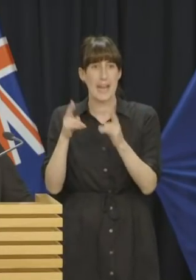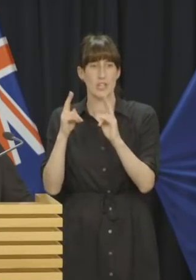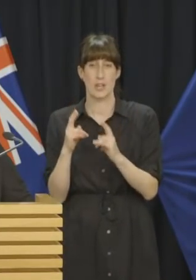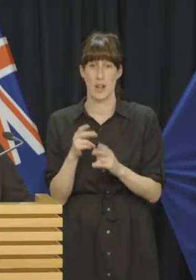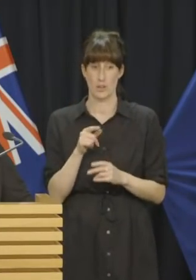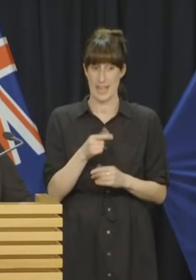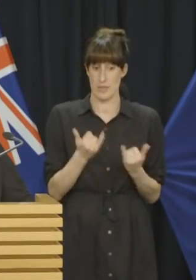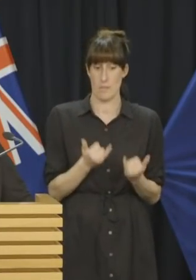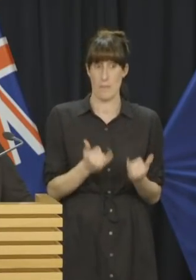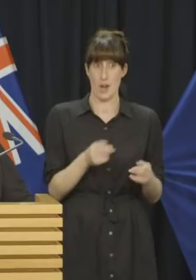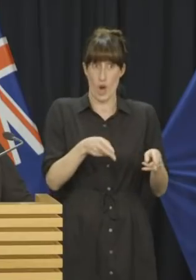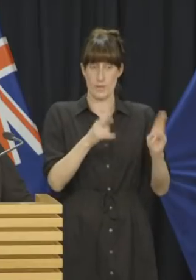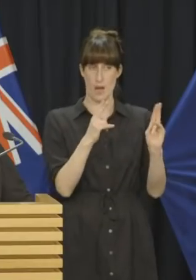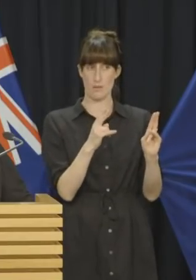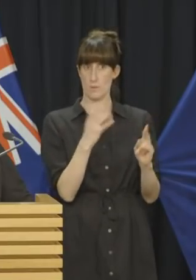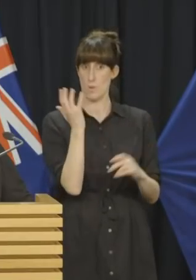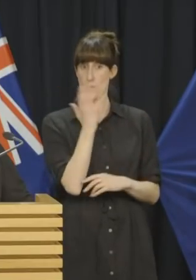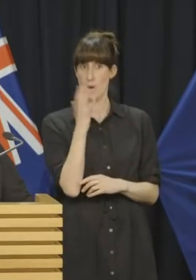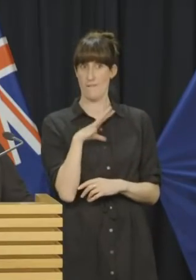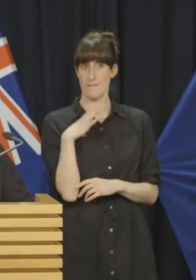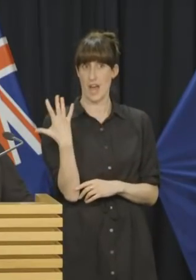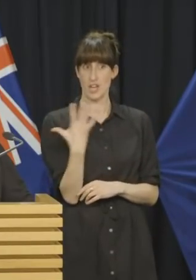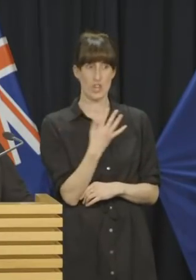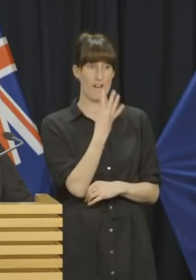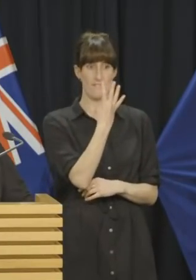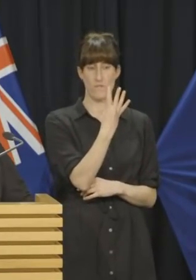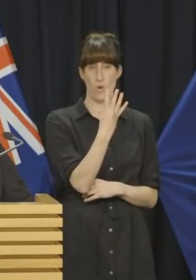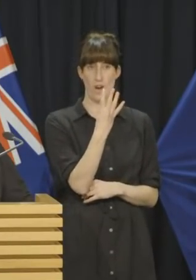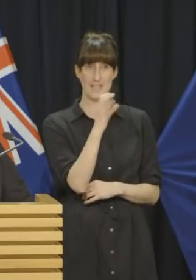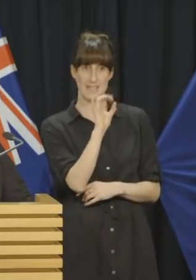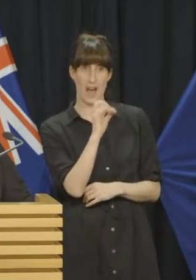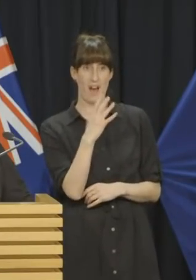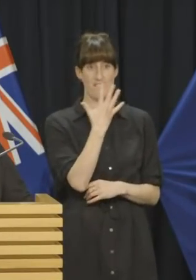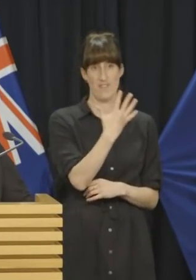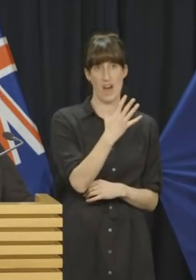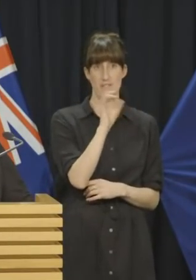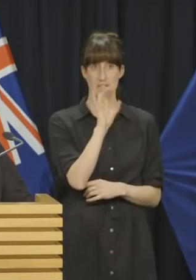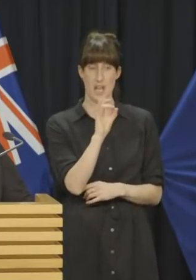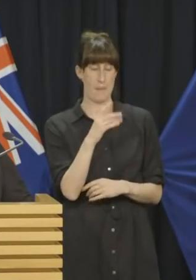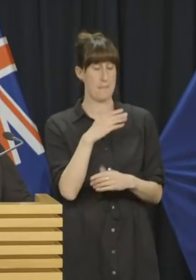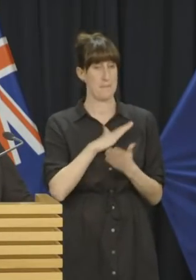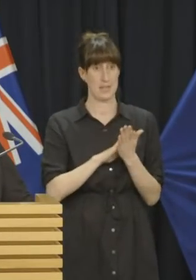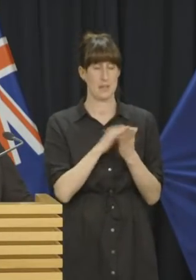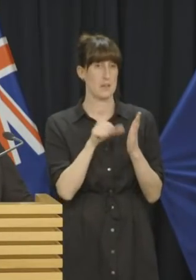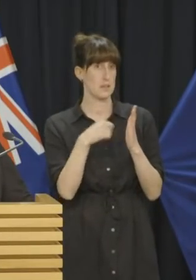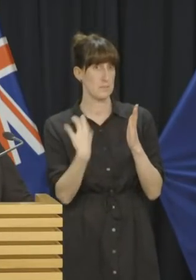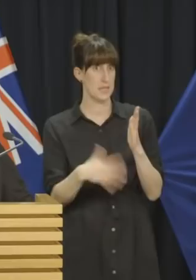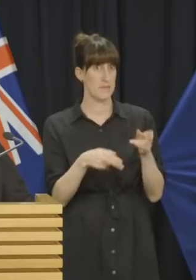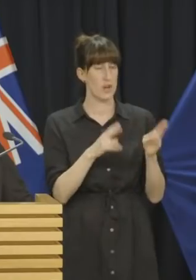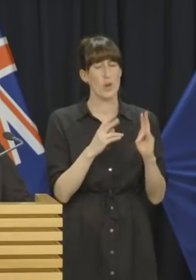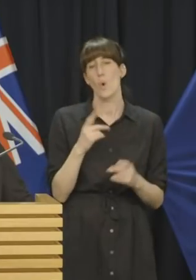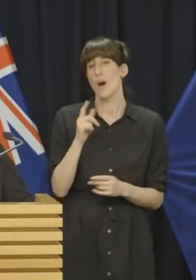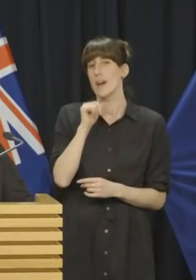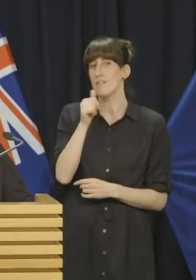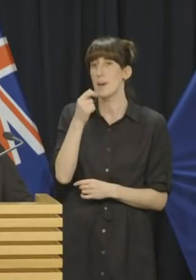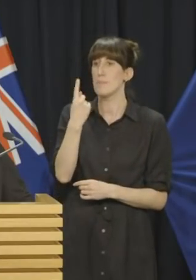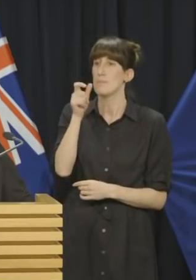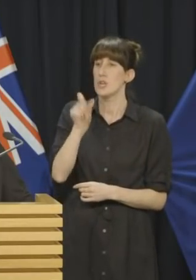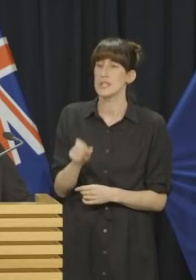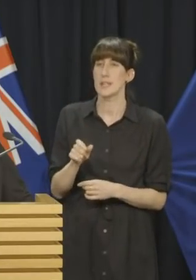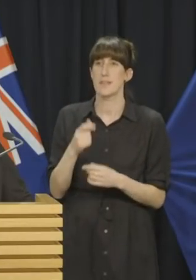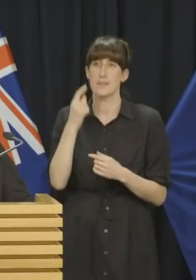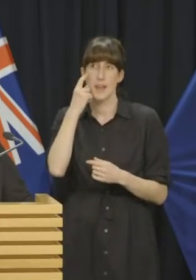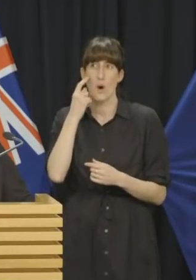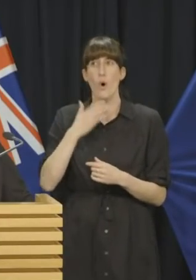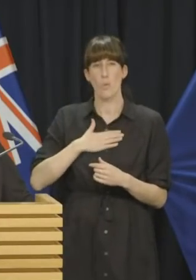4-star, 5-star hotels, which explains the $3,000 cost. But what about if someone was willing to pay $1,500 or $1,000 but be at